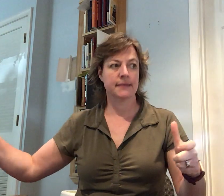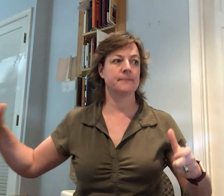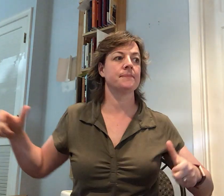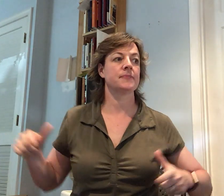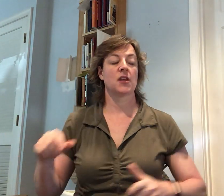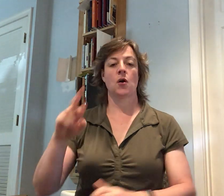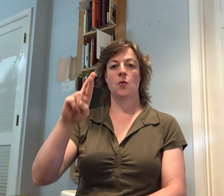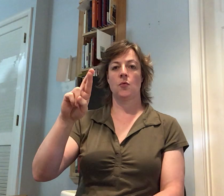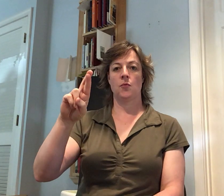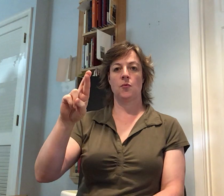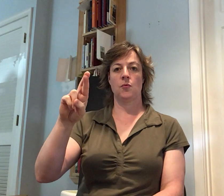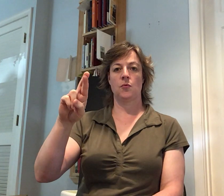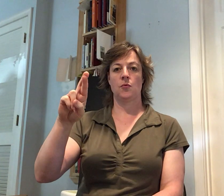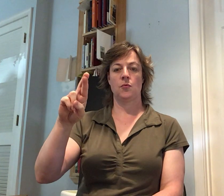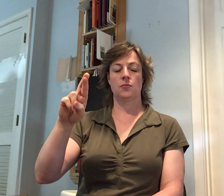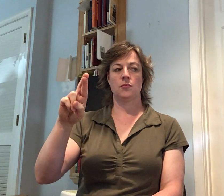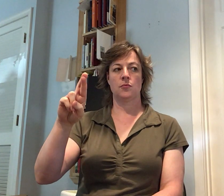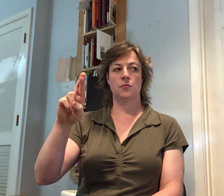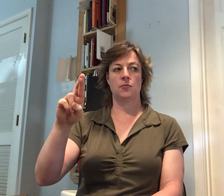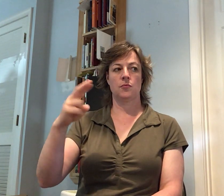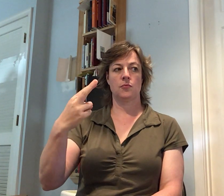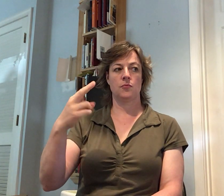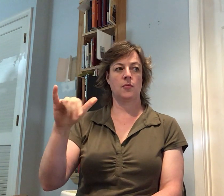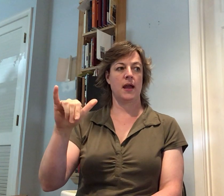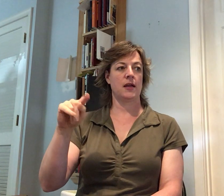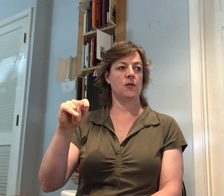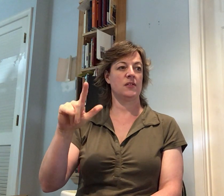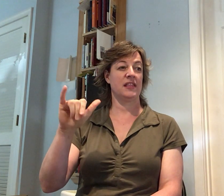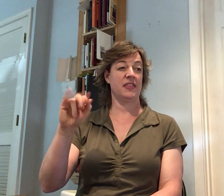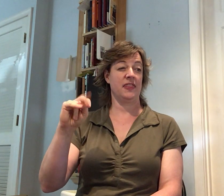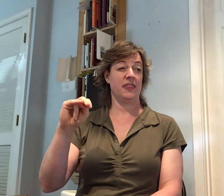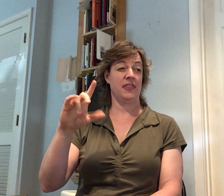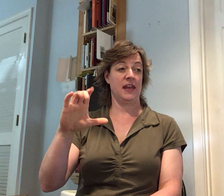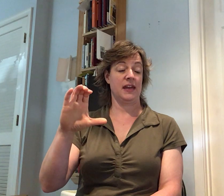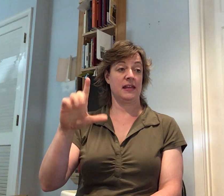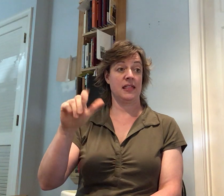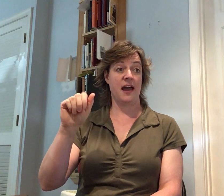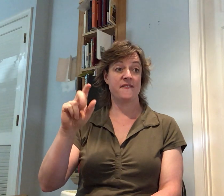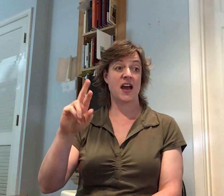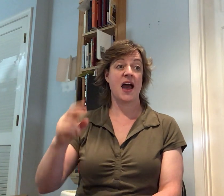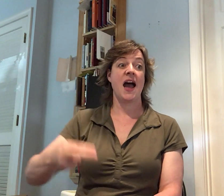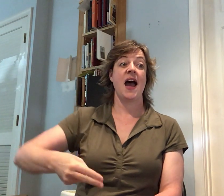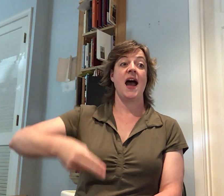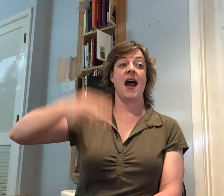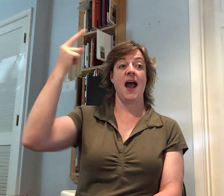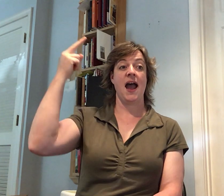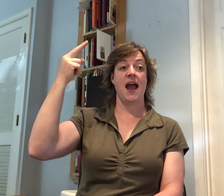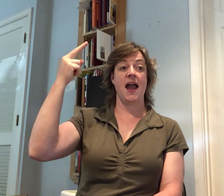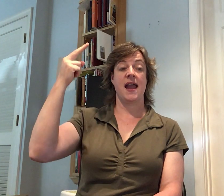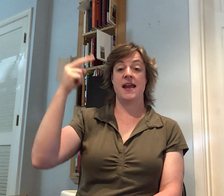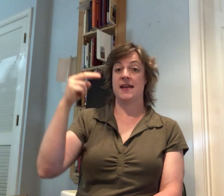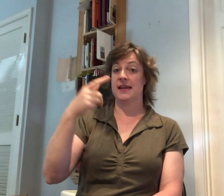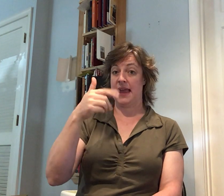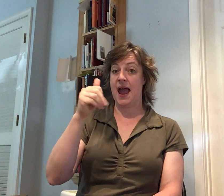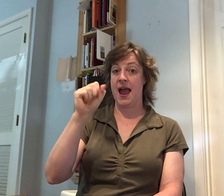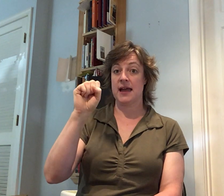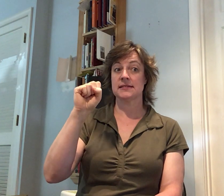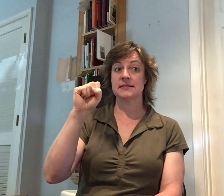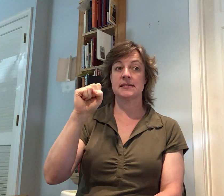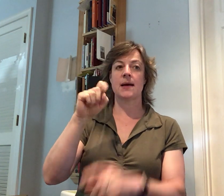Rhyolitic lava, on the other hand, has a high gas content and low temperature. As a result,